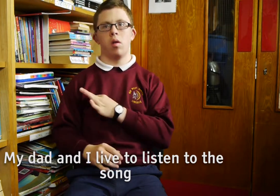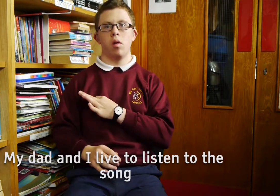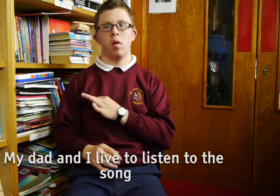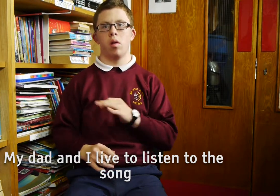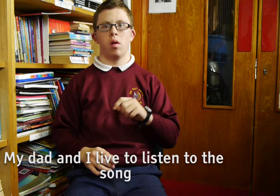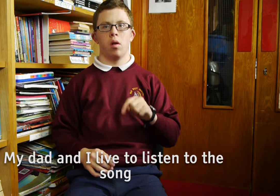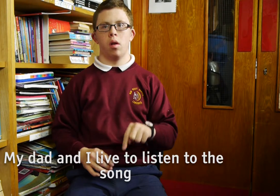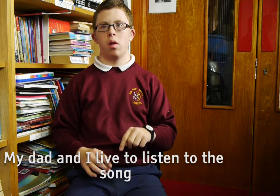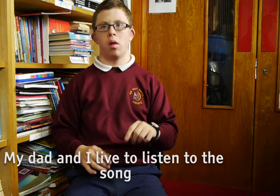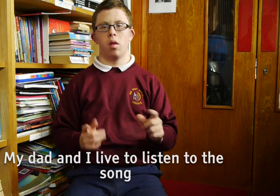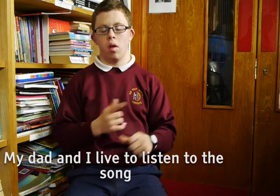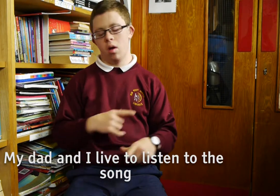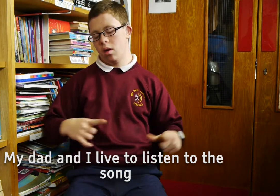to this song.